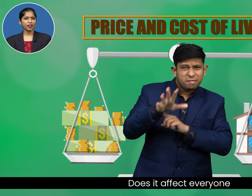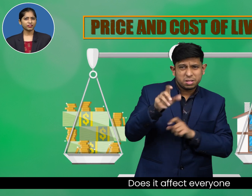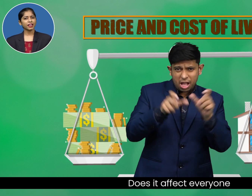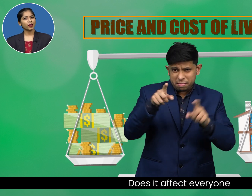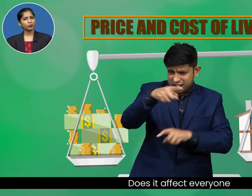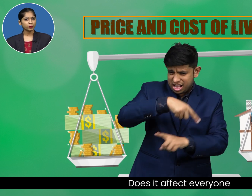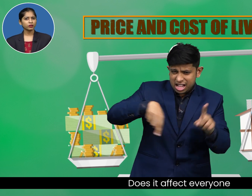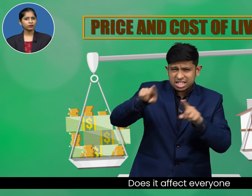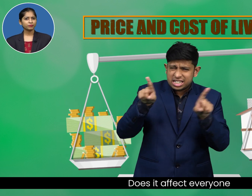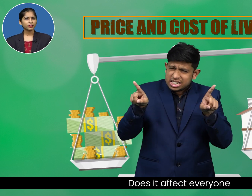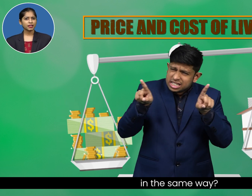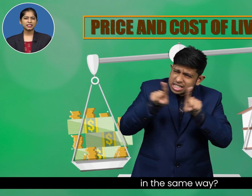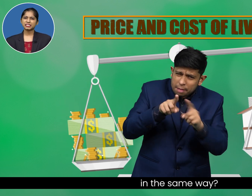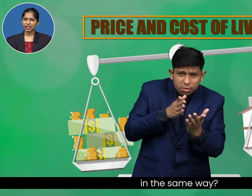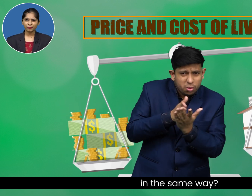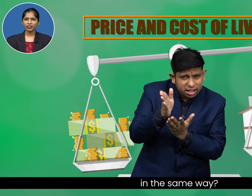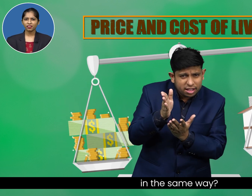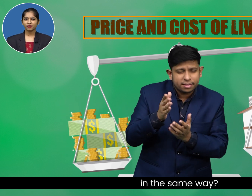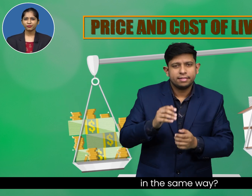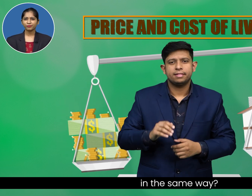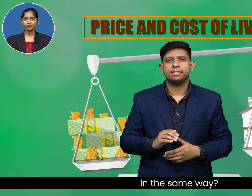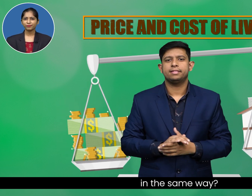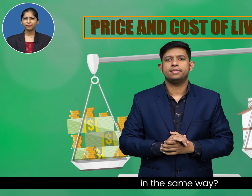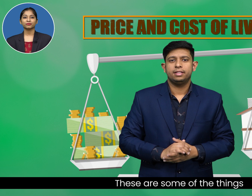Does it affect everyone in the same way?